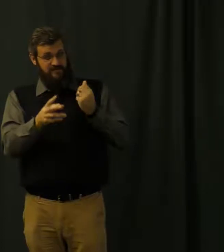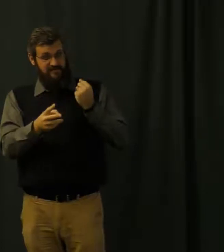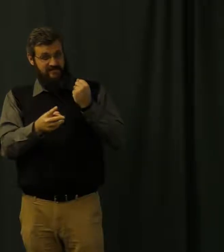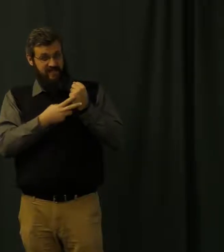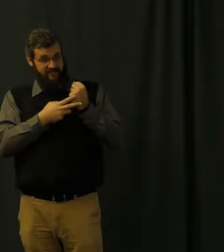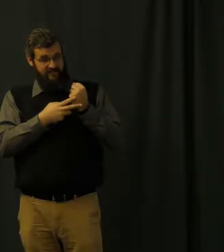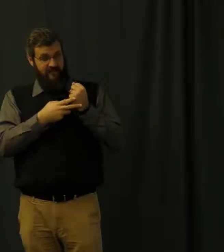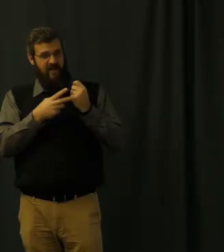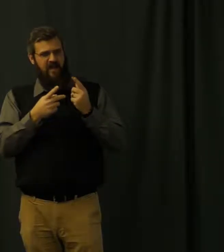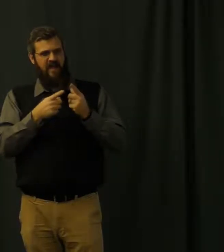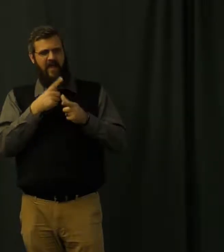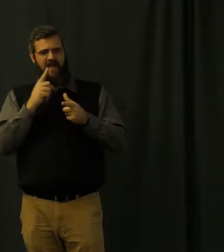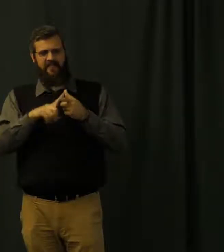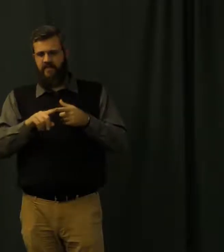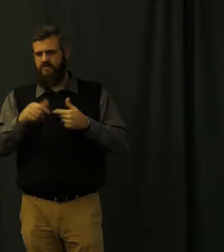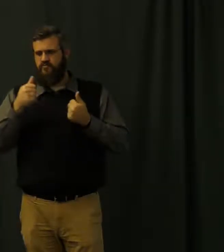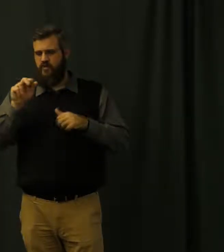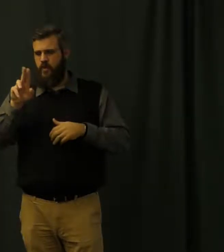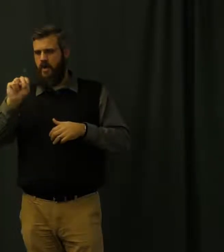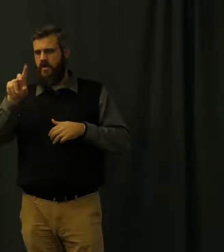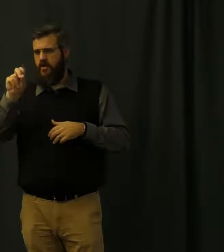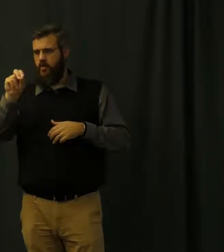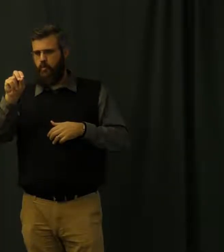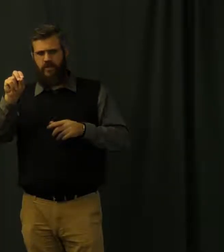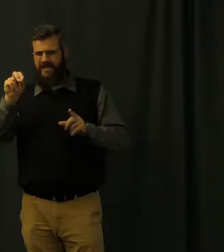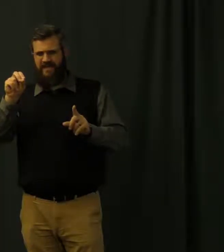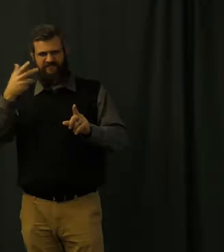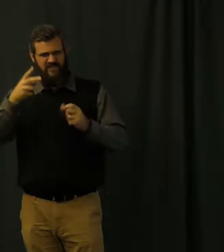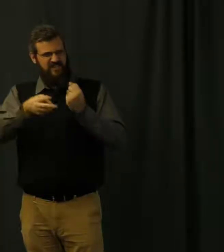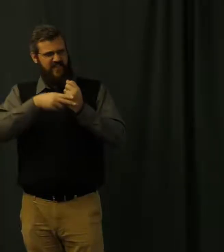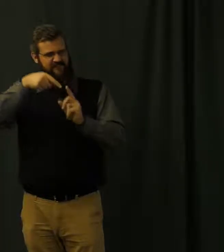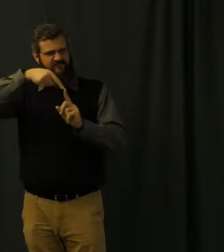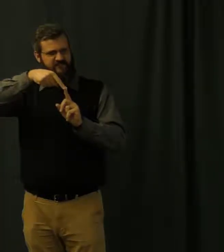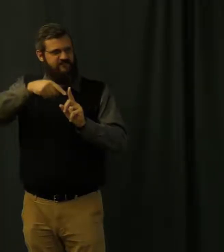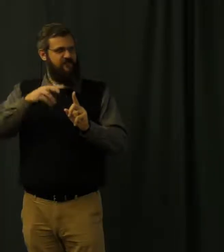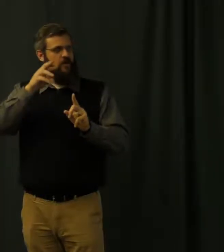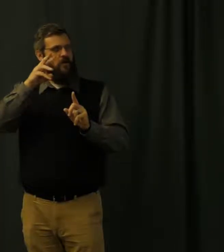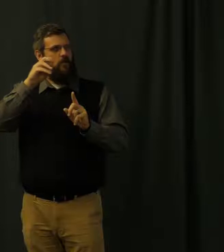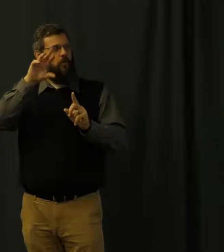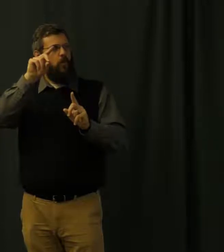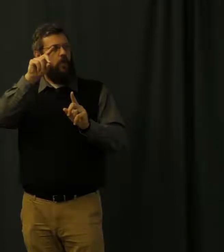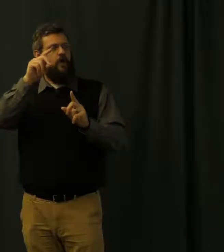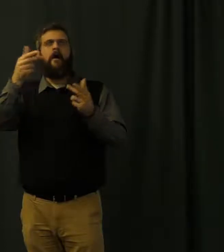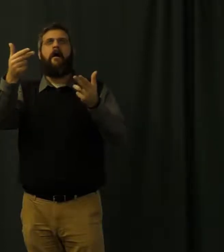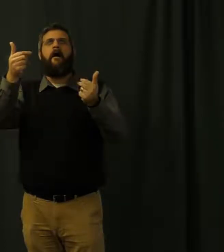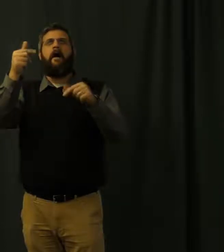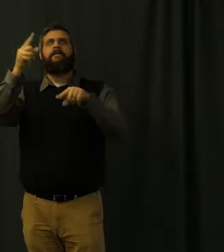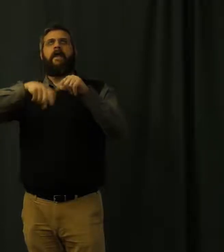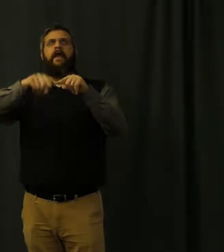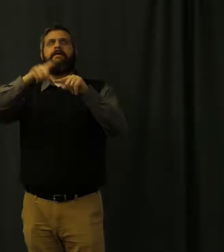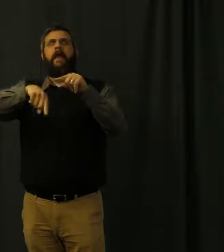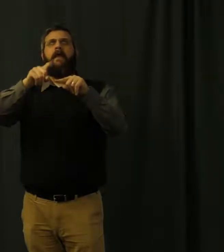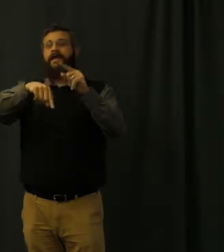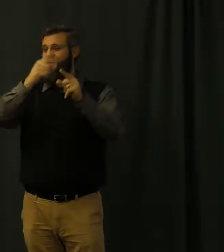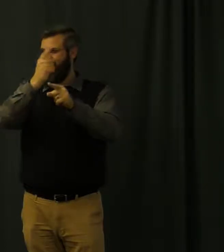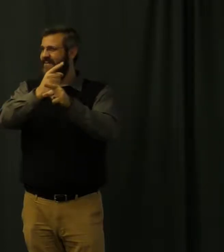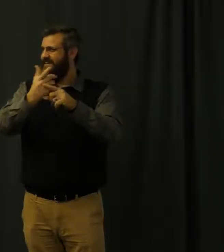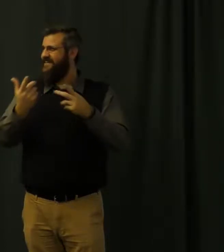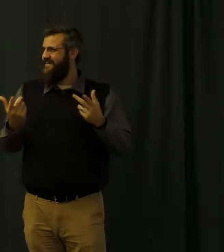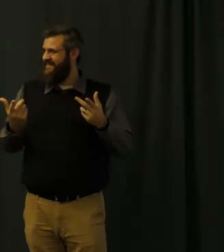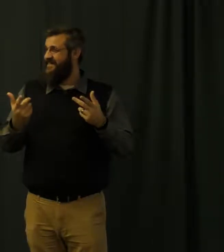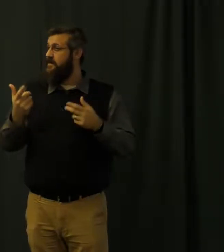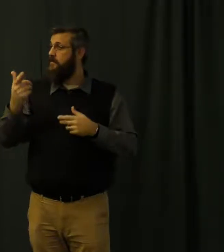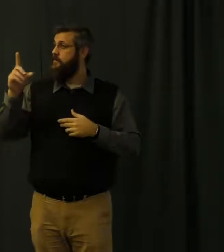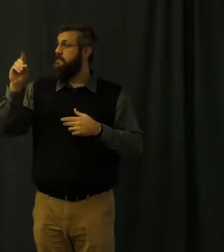and then you need to undo like from before that save, you know, Microsoft Word just laughs at you and says like, this is not a thing we're letting you do, right? But